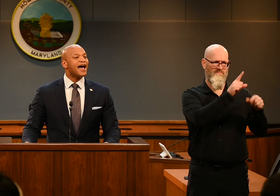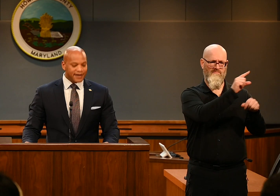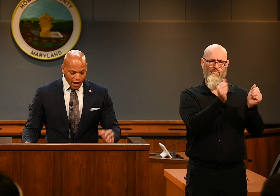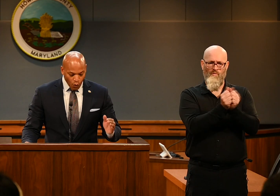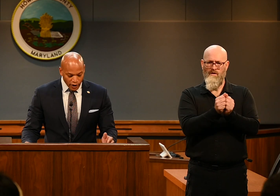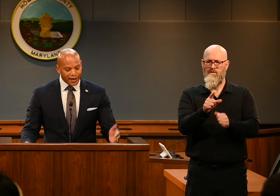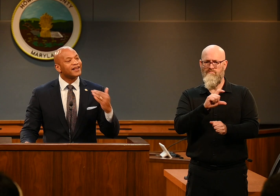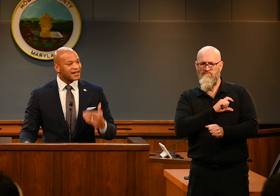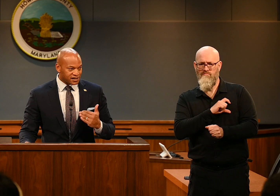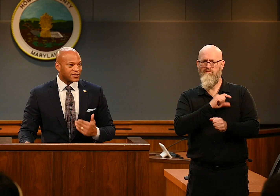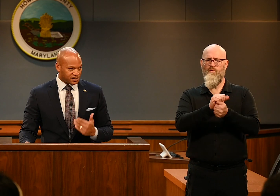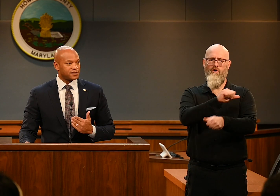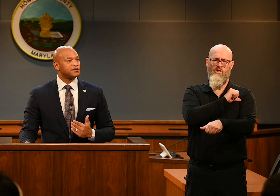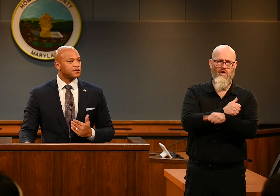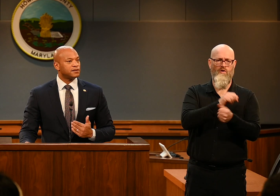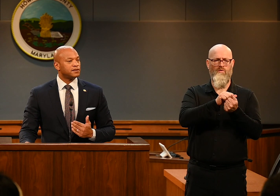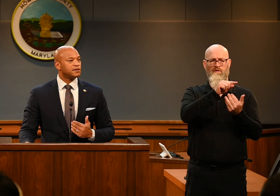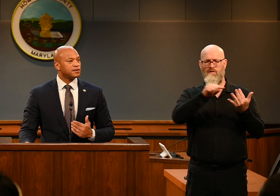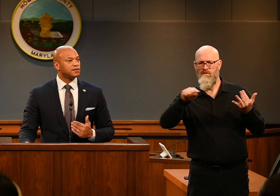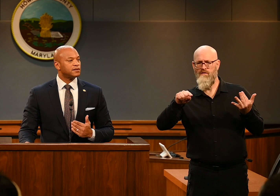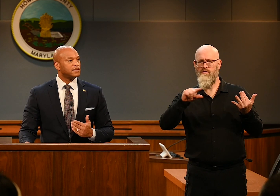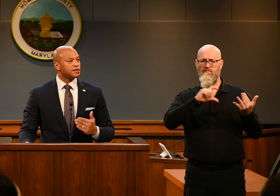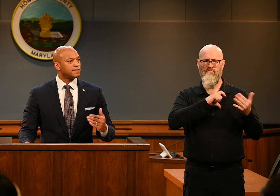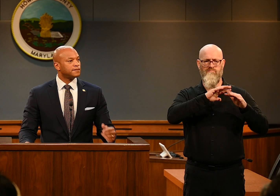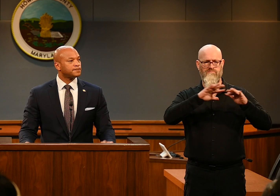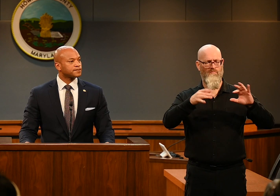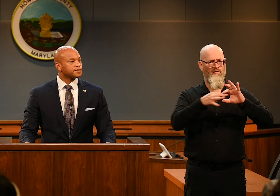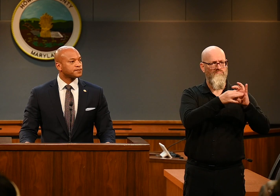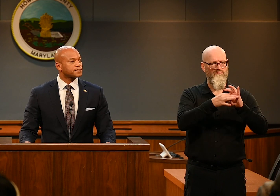officials and not working against us.